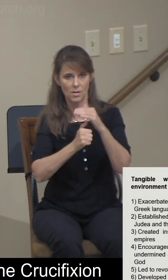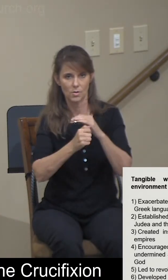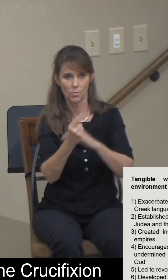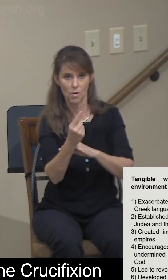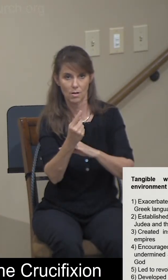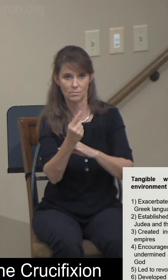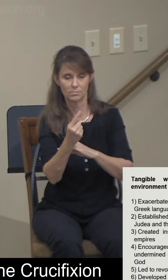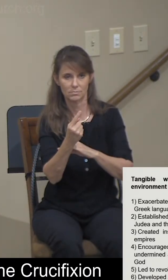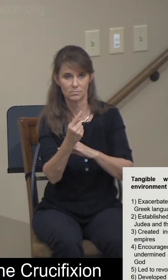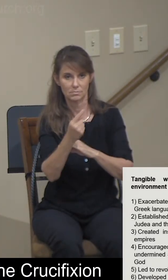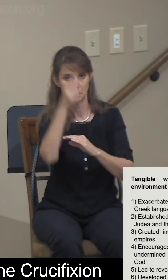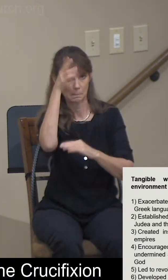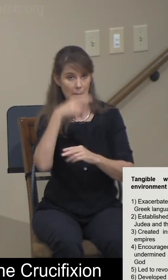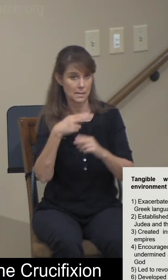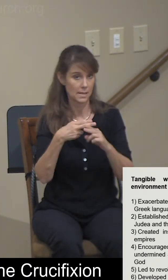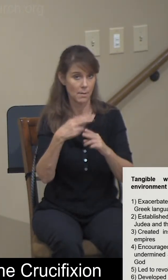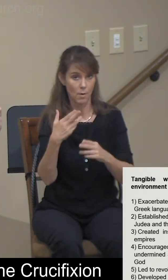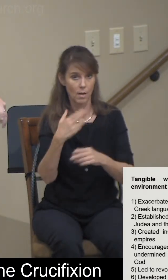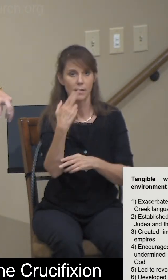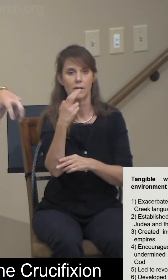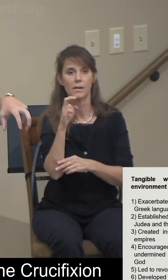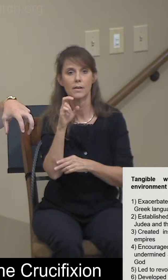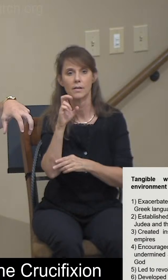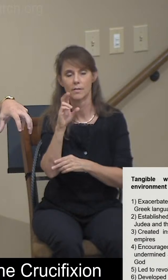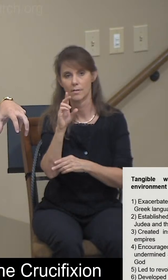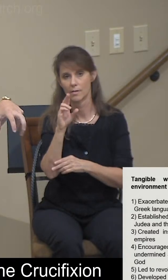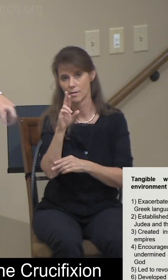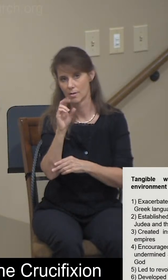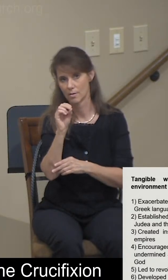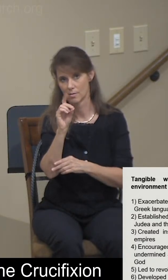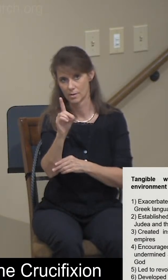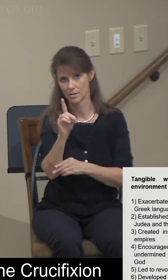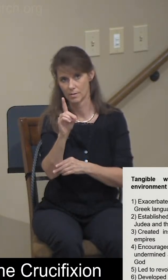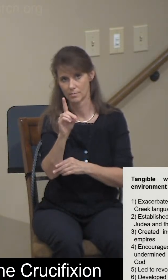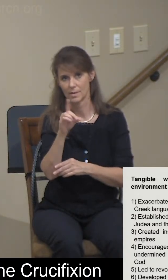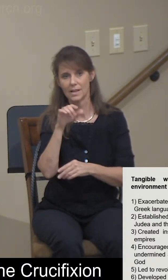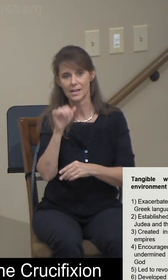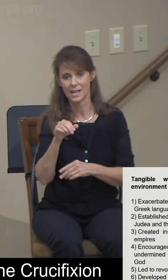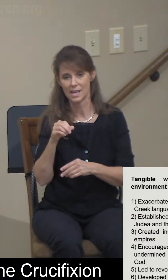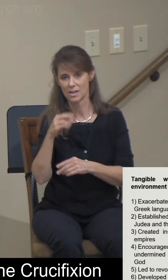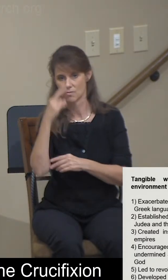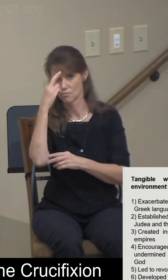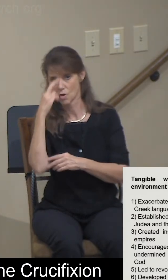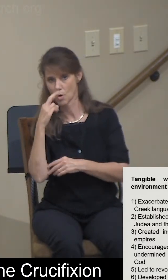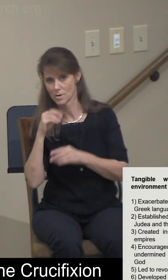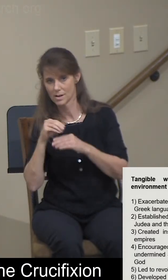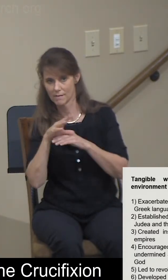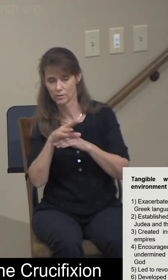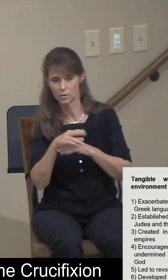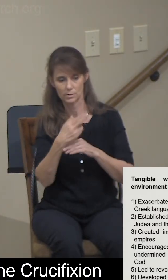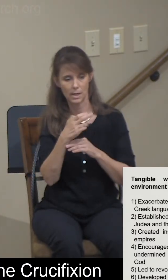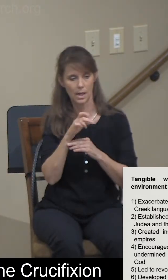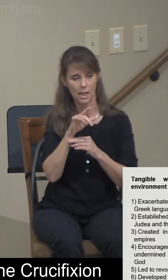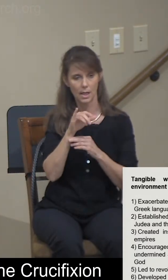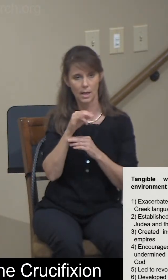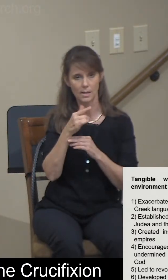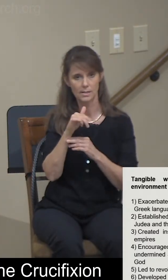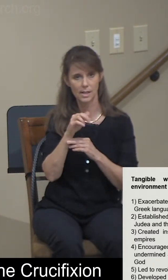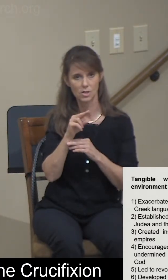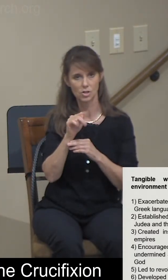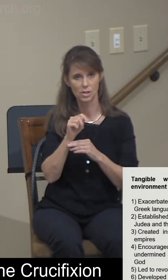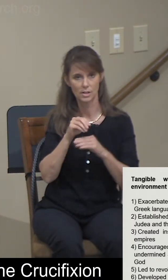and that's Herod, who's able to take the Roman influence, to take Hellenized influence, to take kind